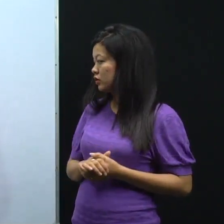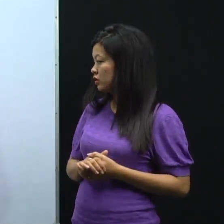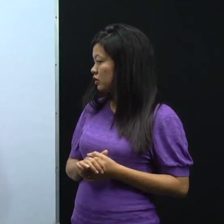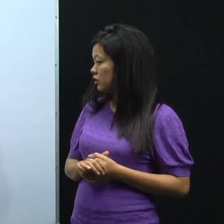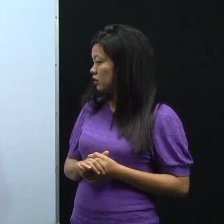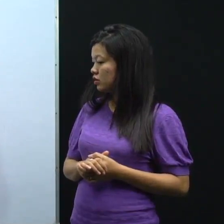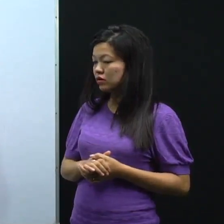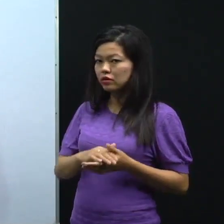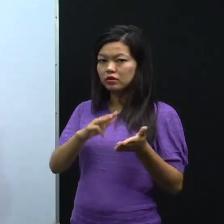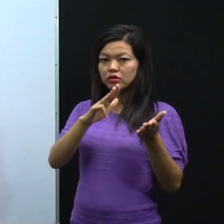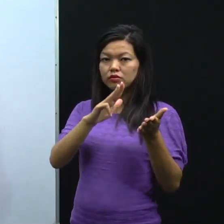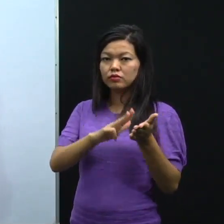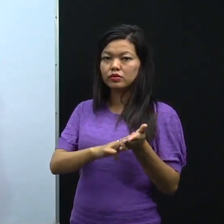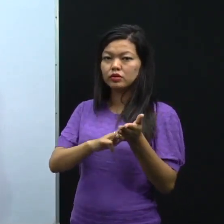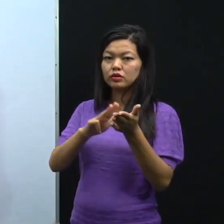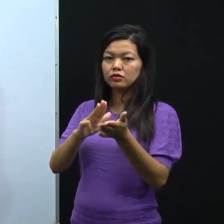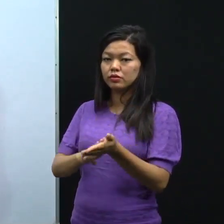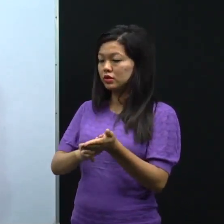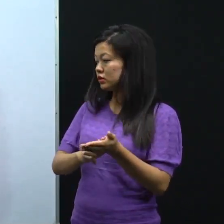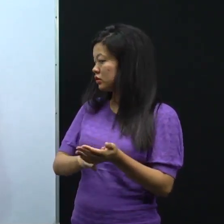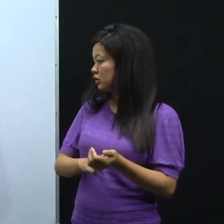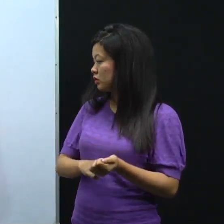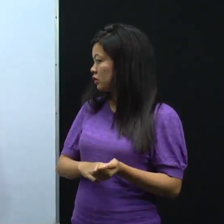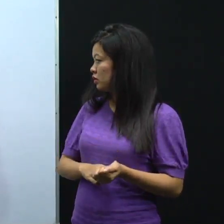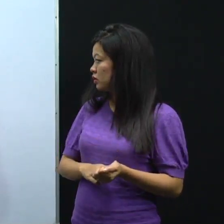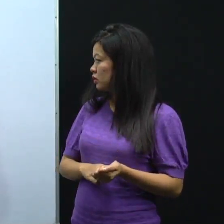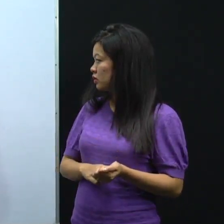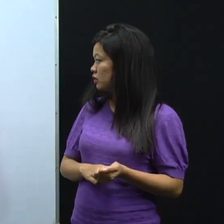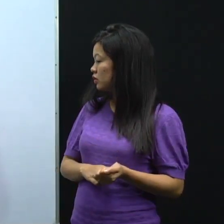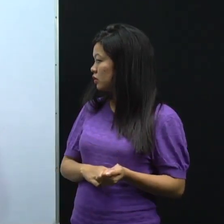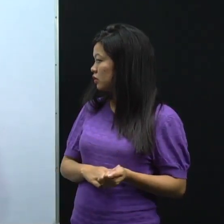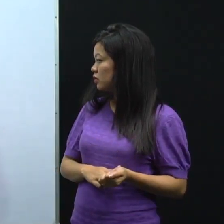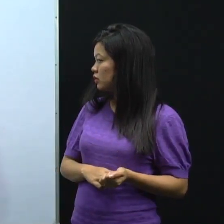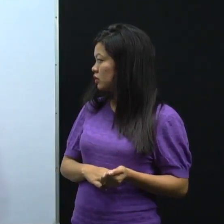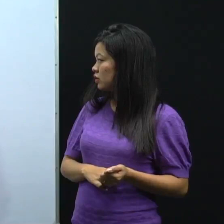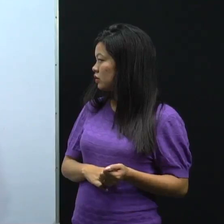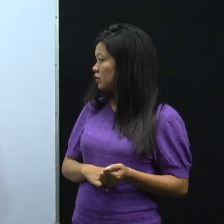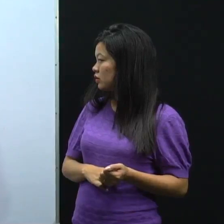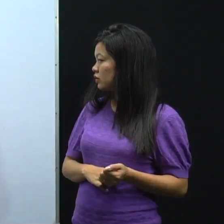then molar mass means we have to take the molecular mass of this oxygen.